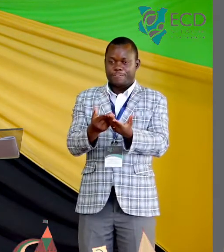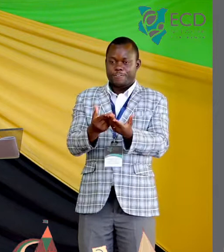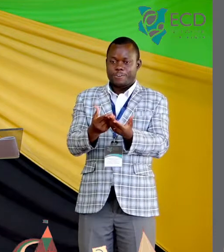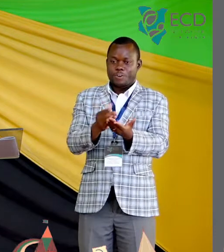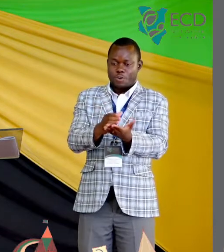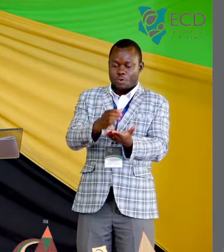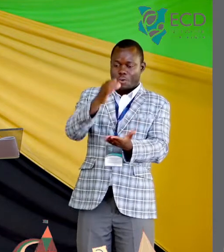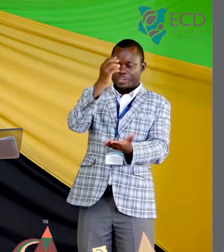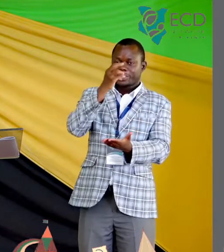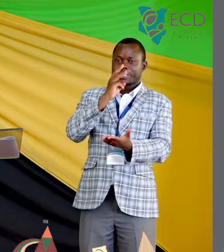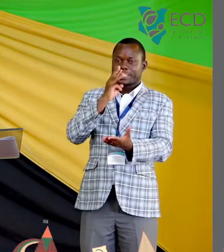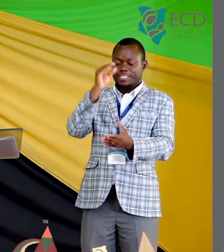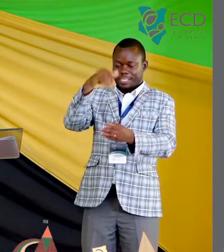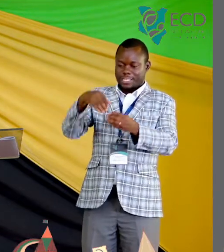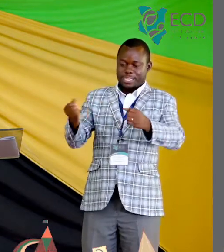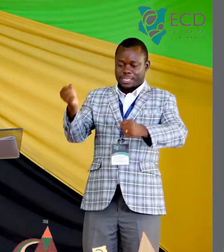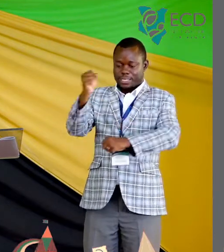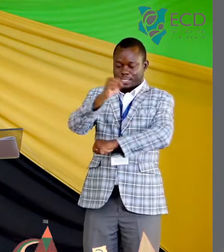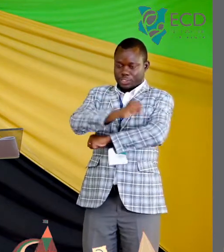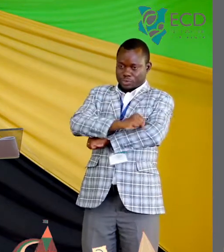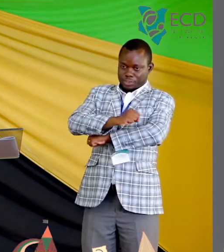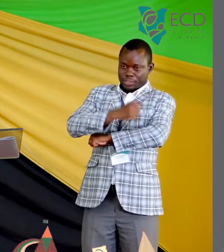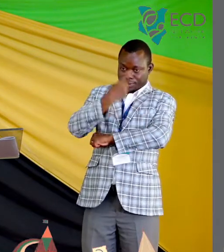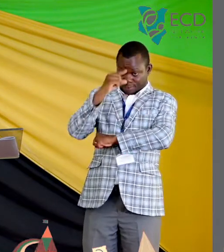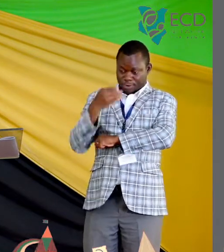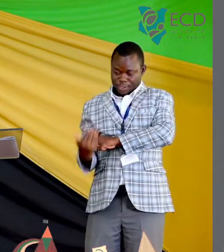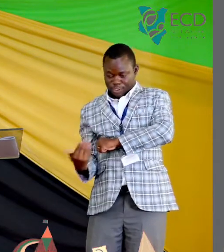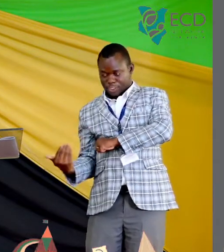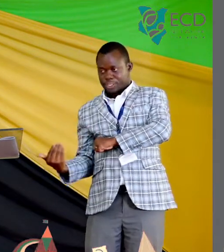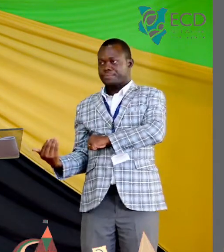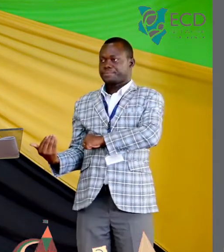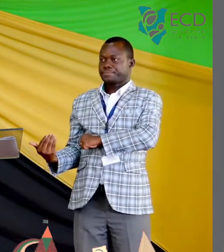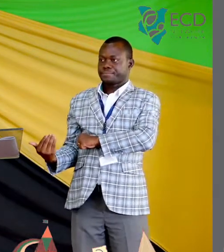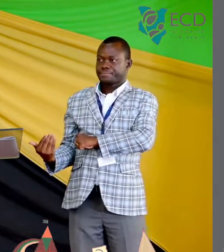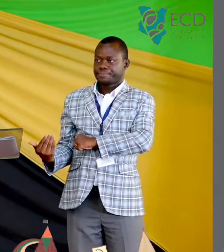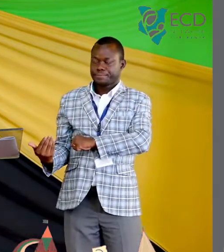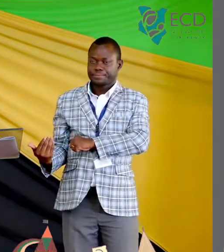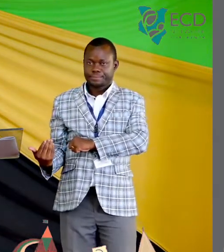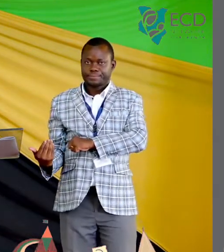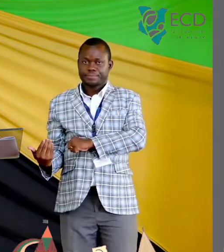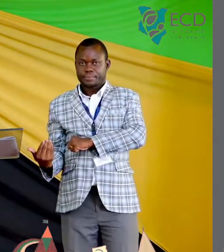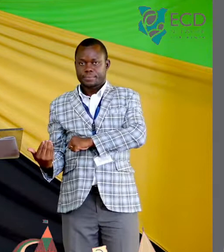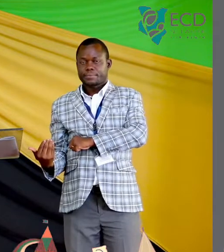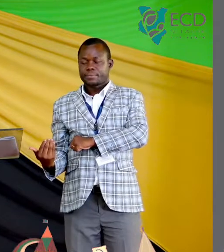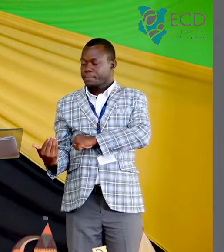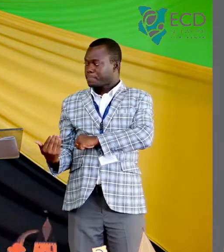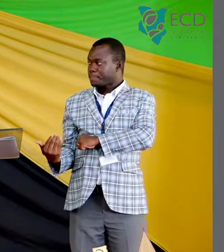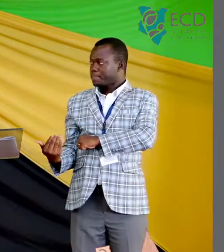those ECD. Then just continue.